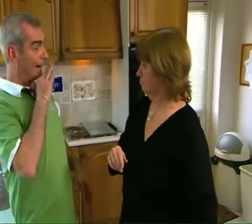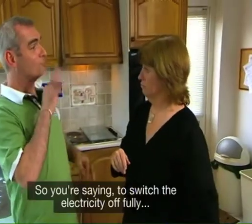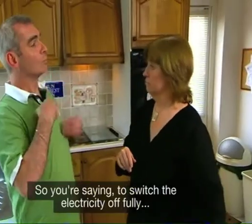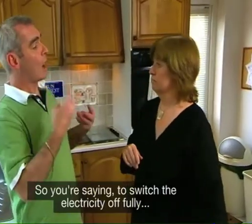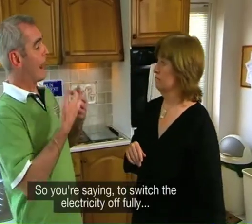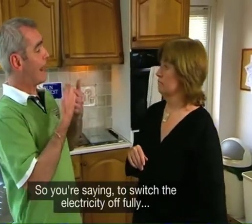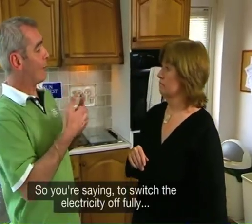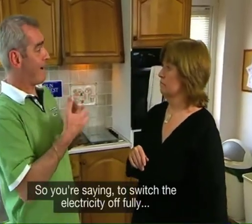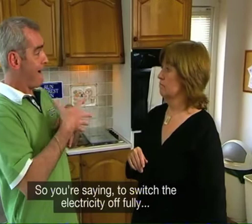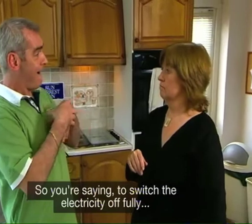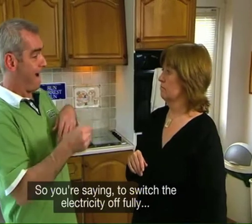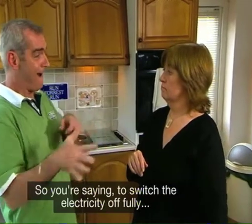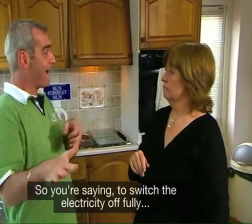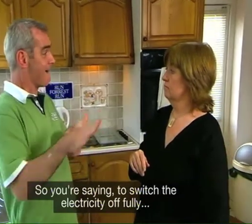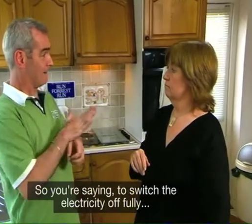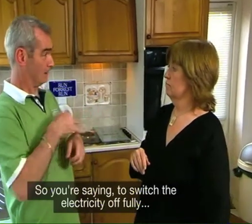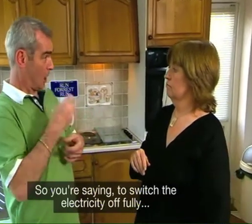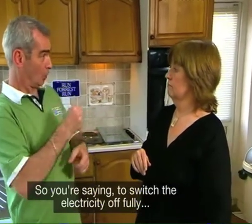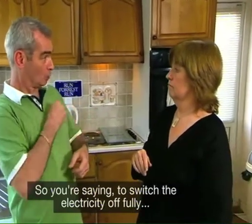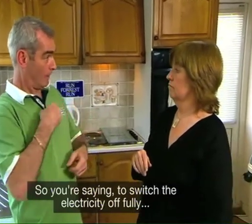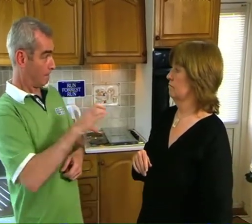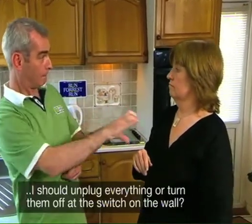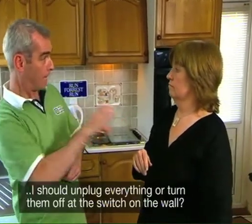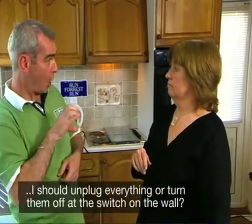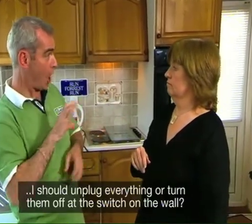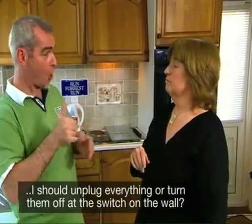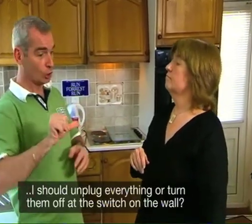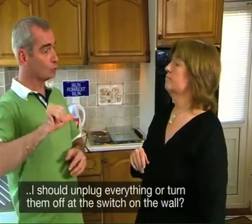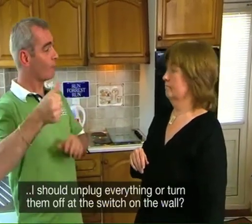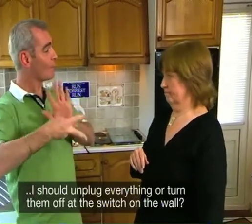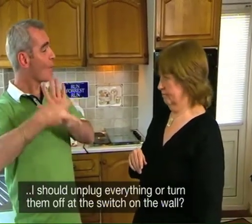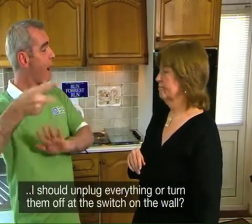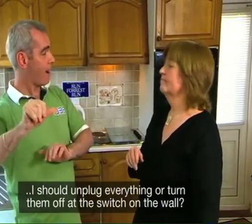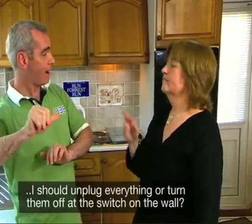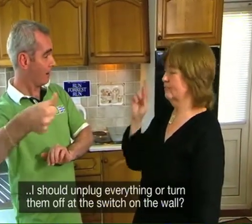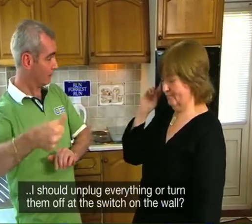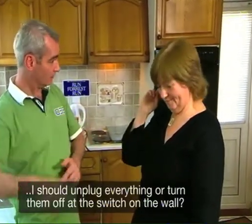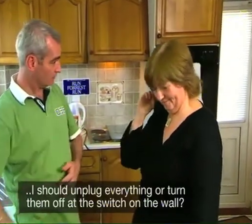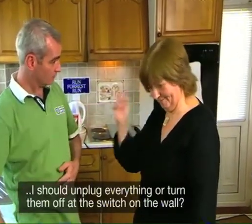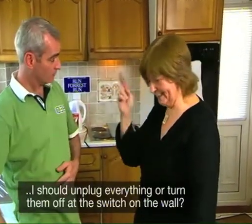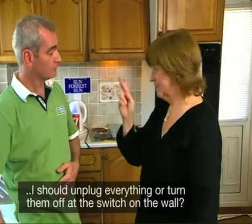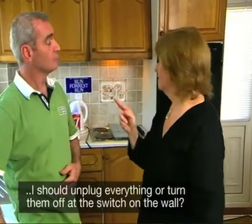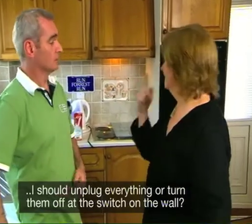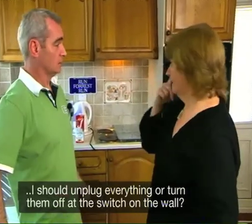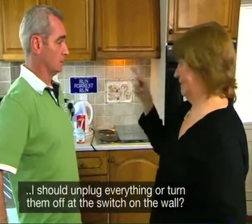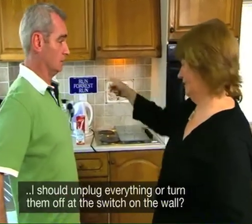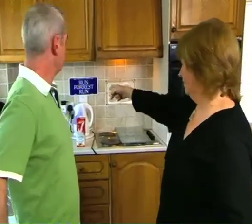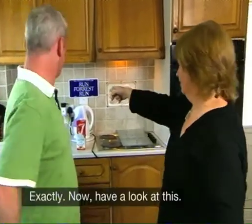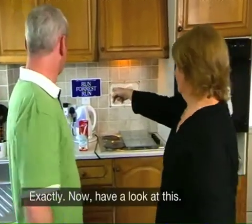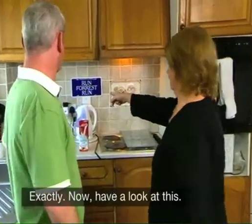So you're saying to switch the electricity off fully, I should unplug everything or turn them off with the switch at the wall? Exactly. Now have a look at